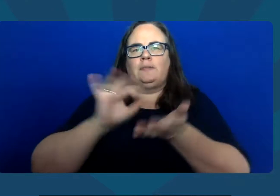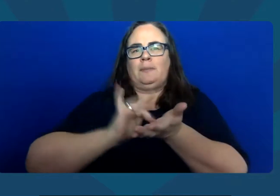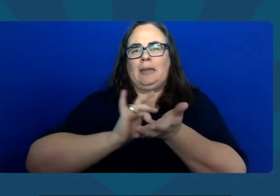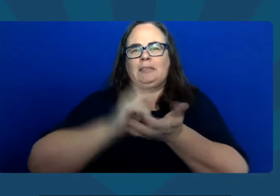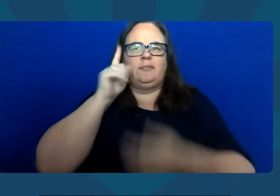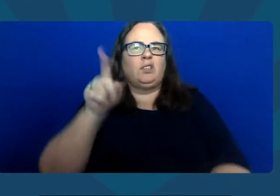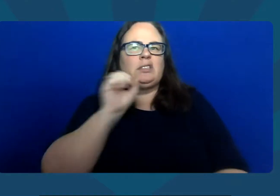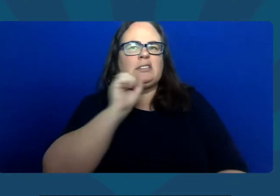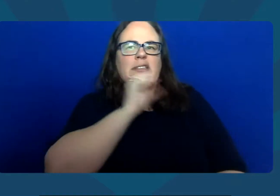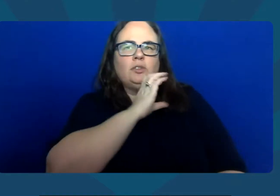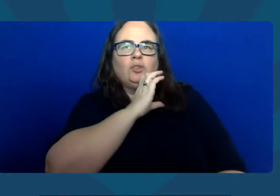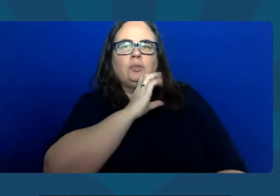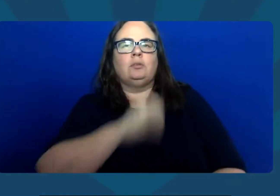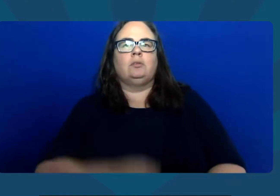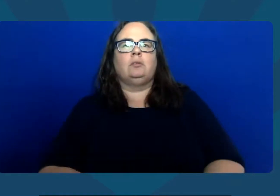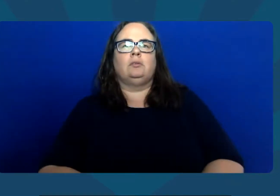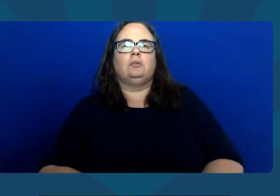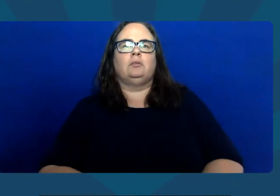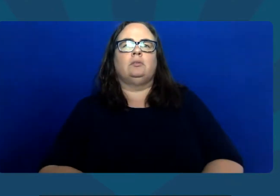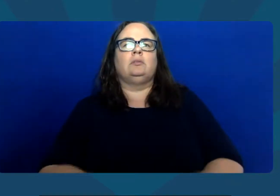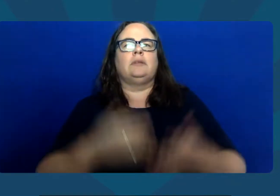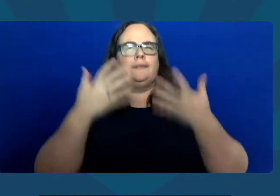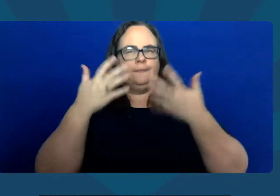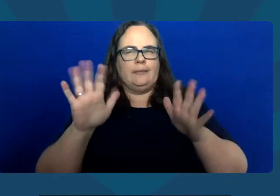of medication for seniors.